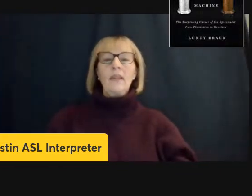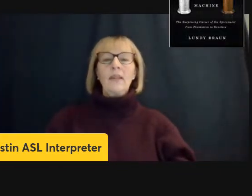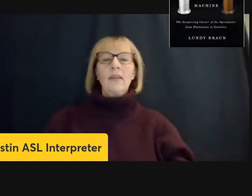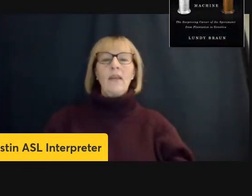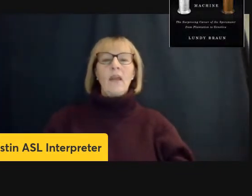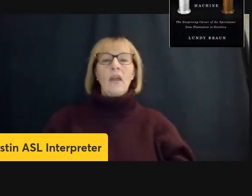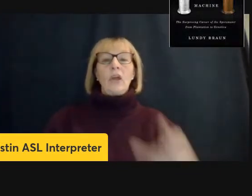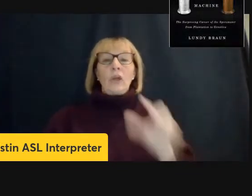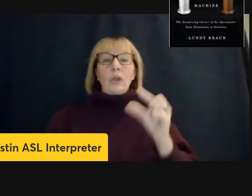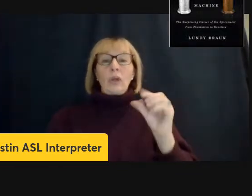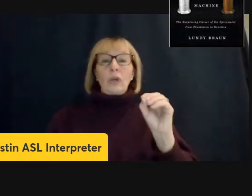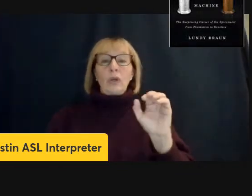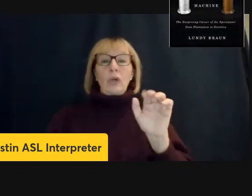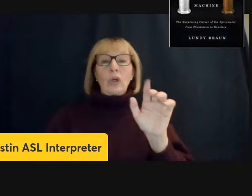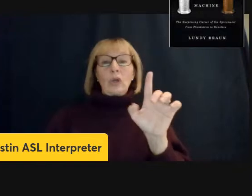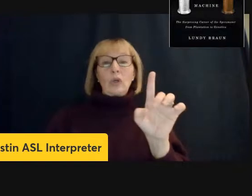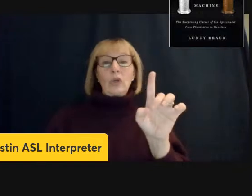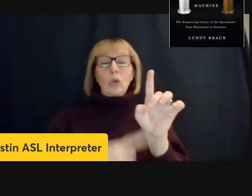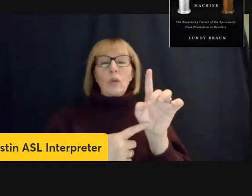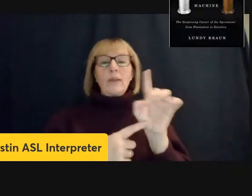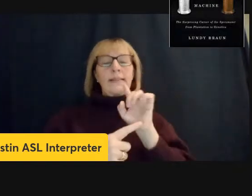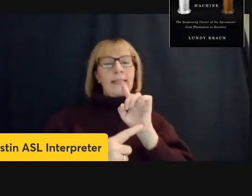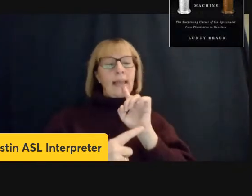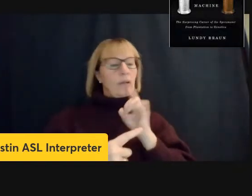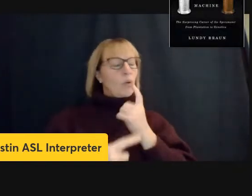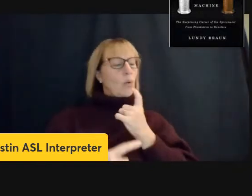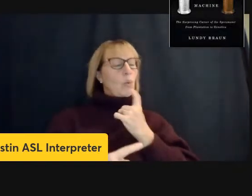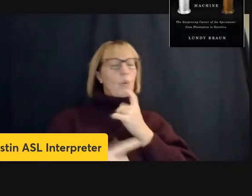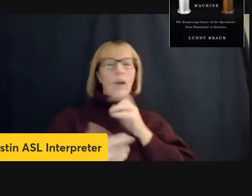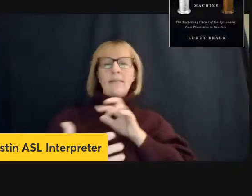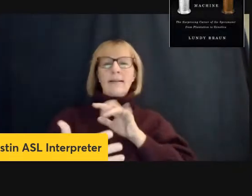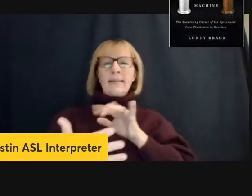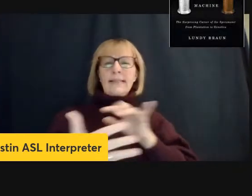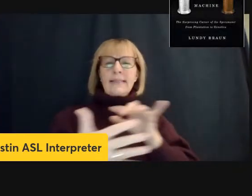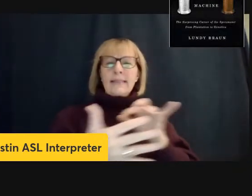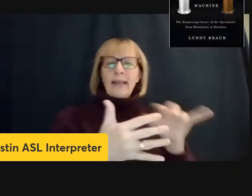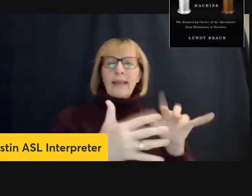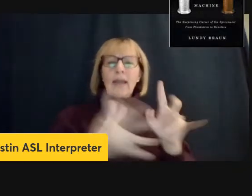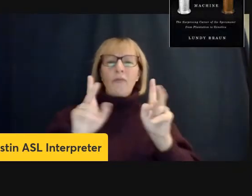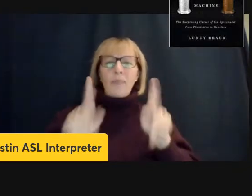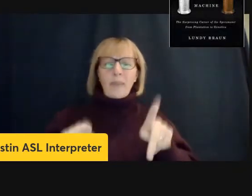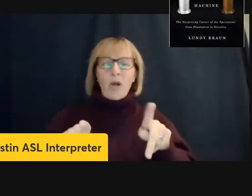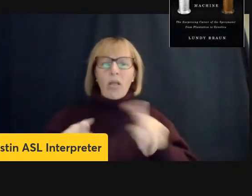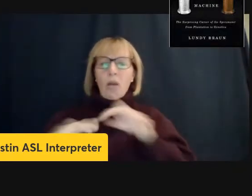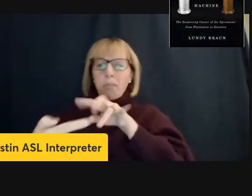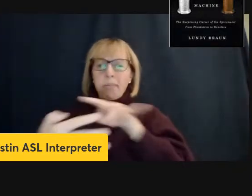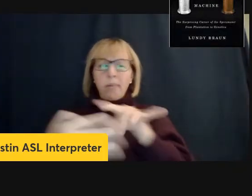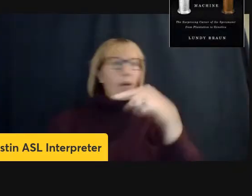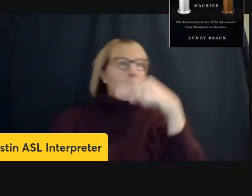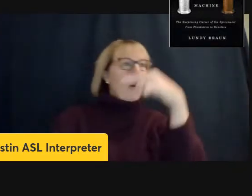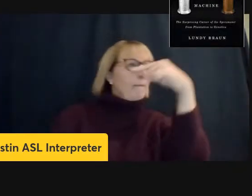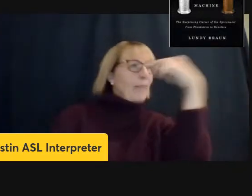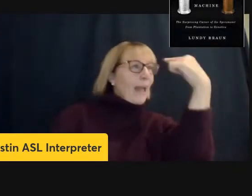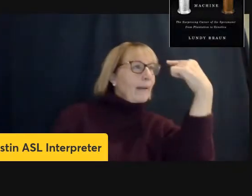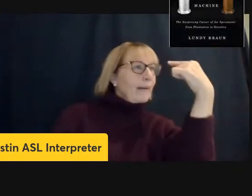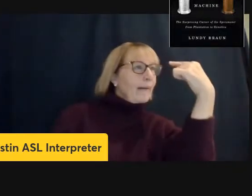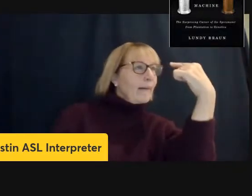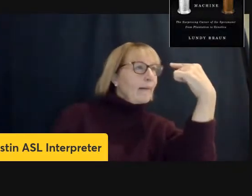terrific opportunity to conduct extensive anthropometric studies on Black people and white people.